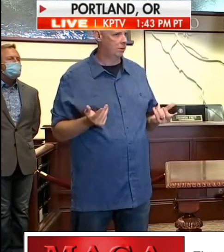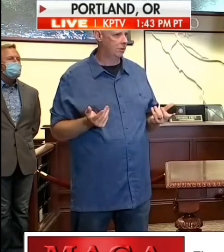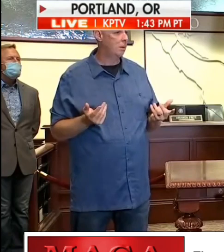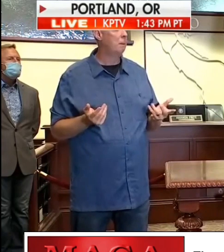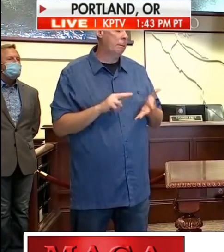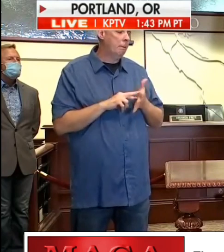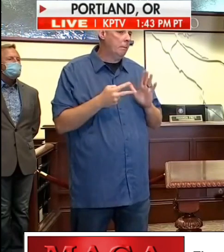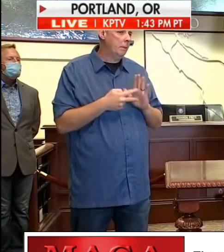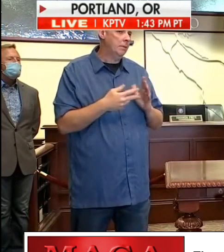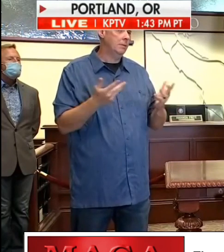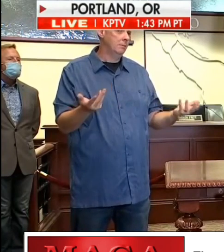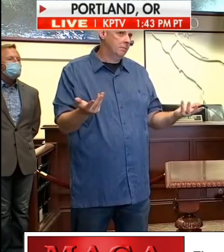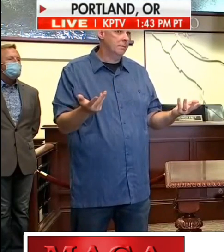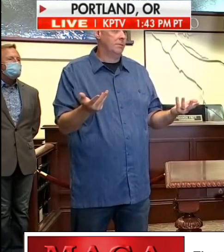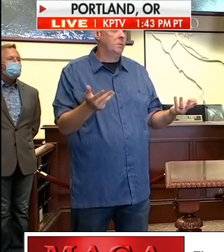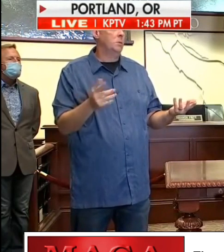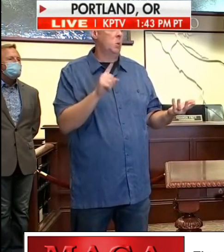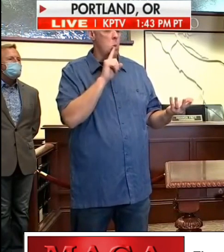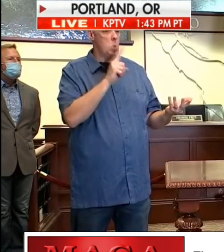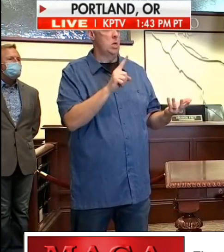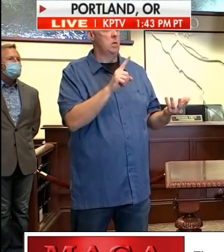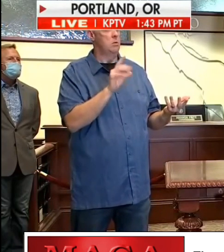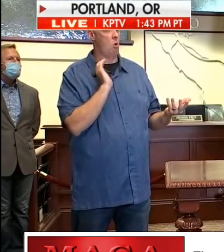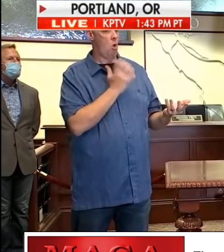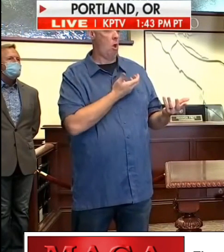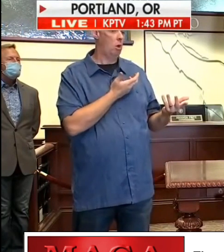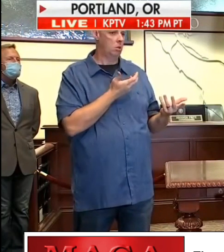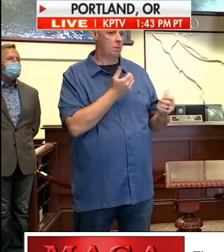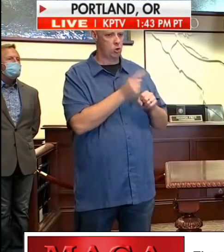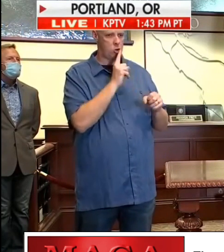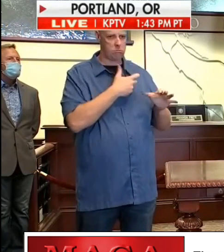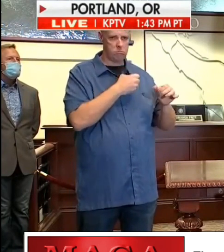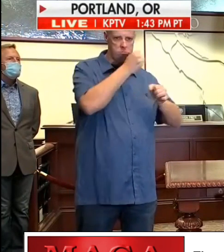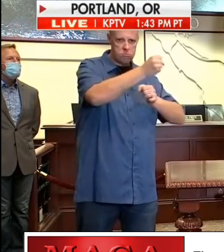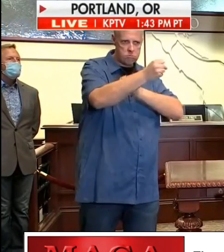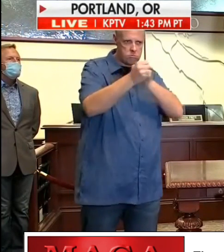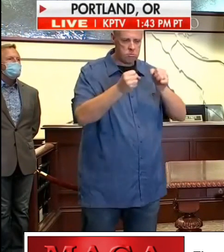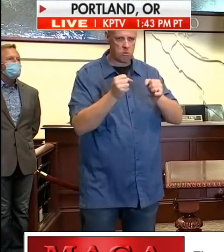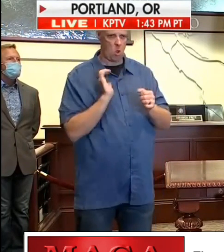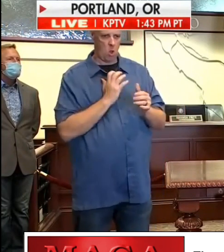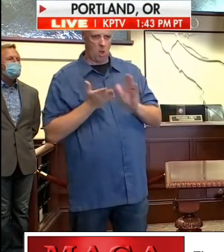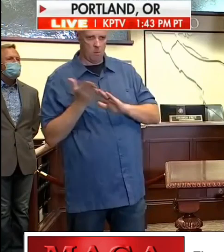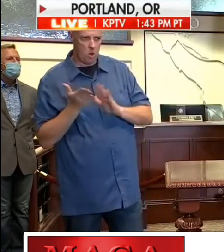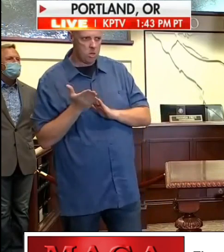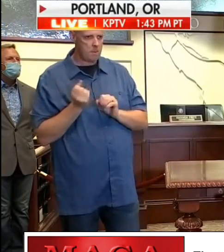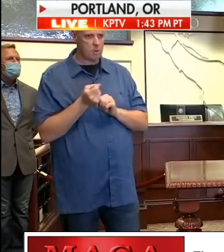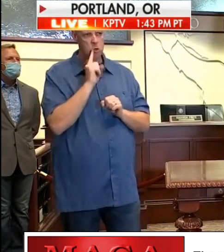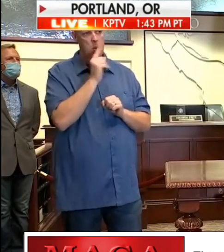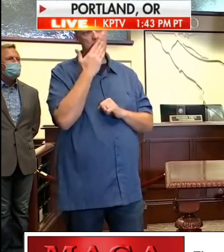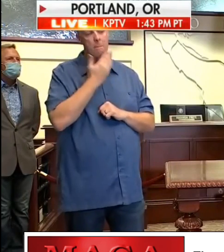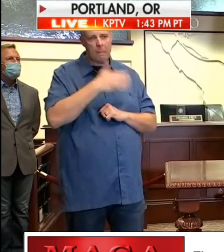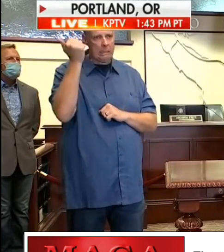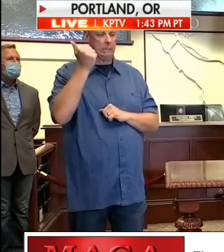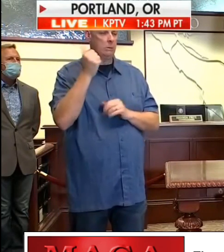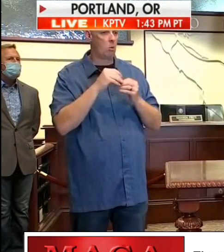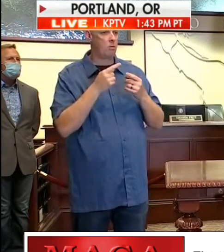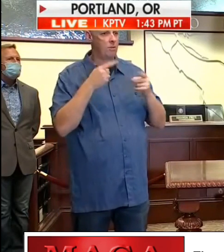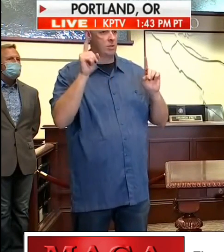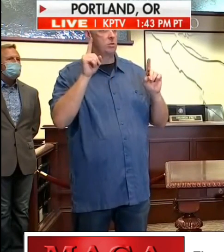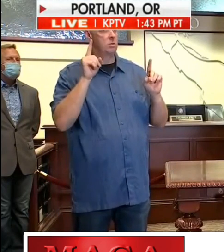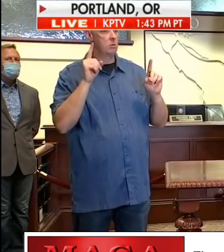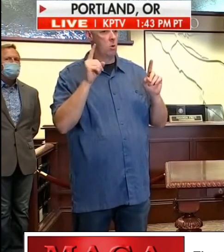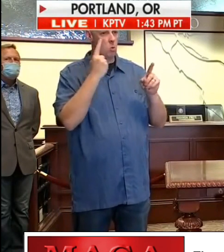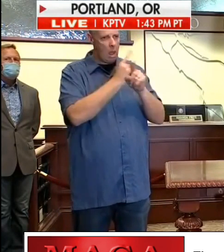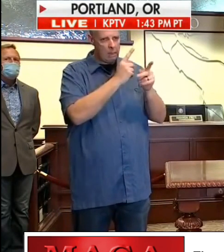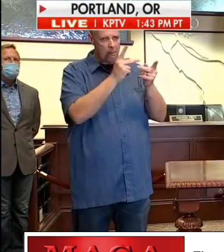really a resource issue in that, how do we operationalize the most effective groups of officers